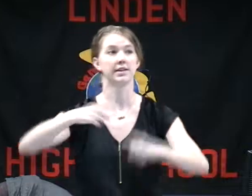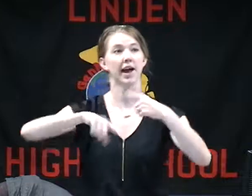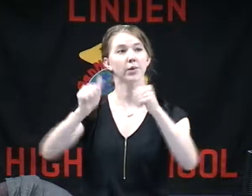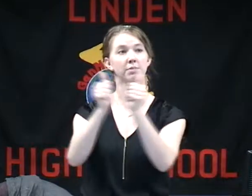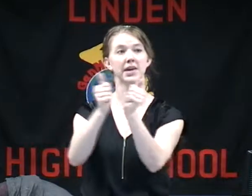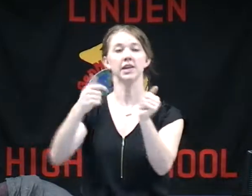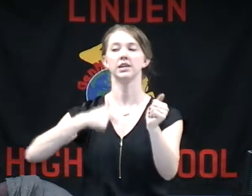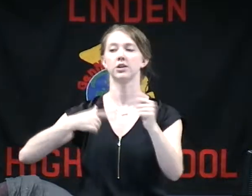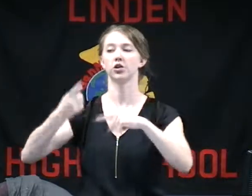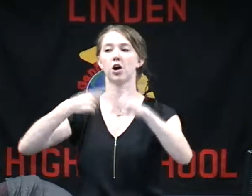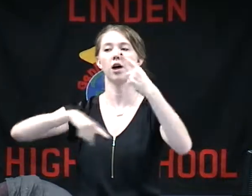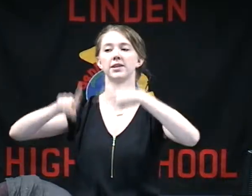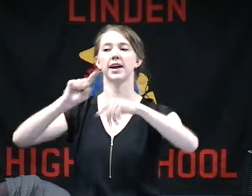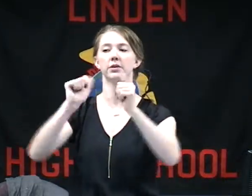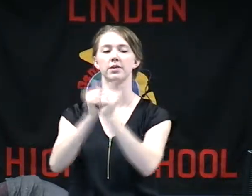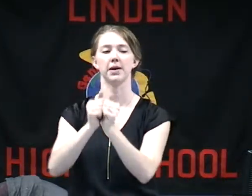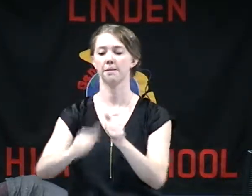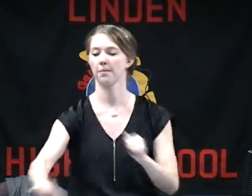Sign with me. You should all be signing with me.